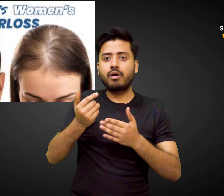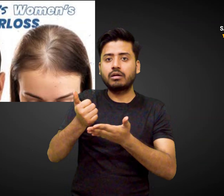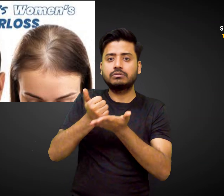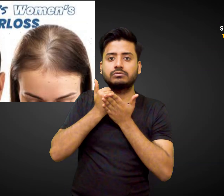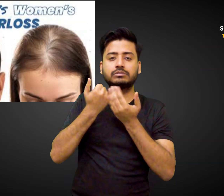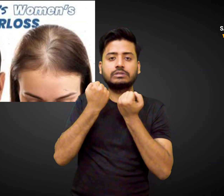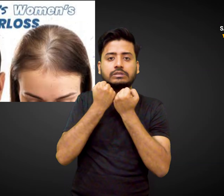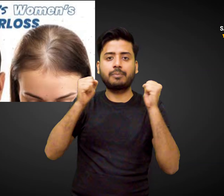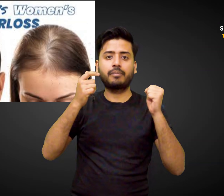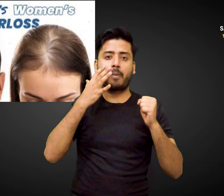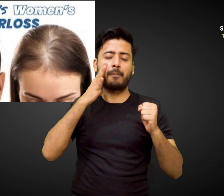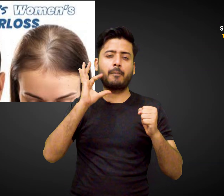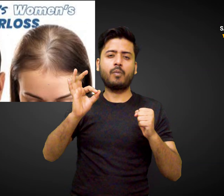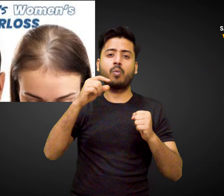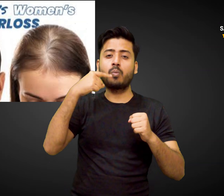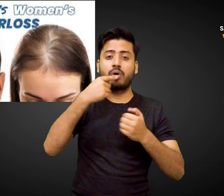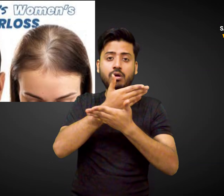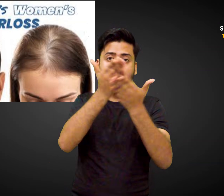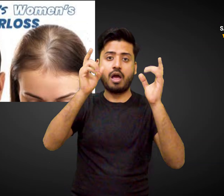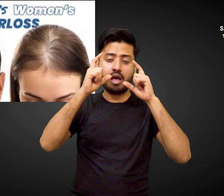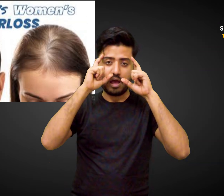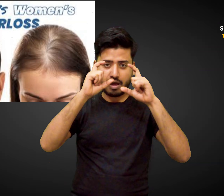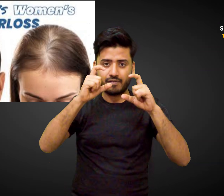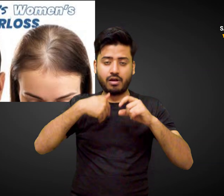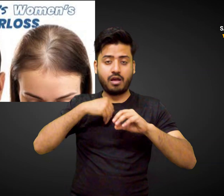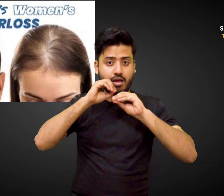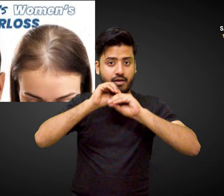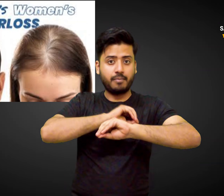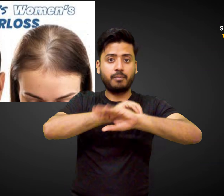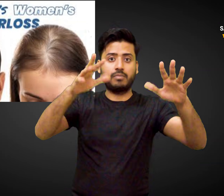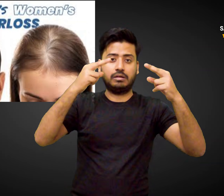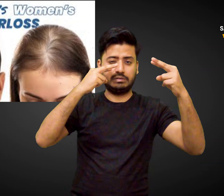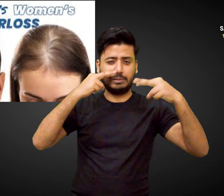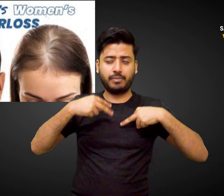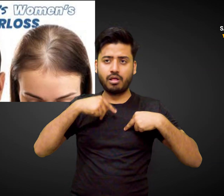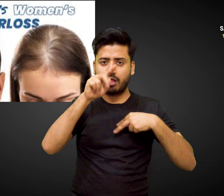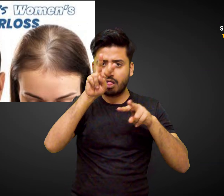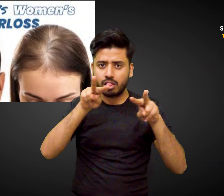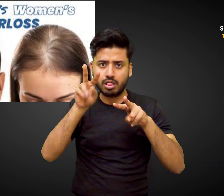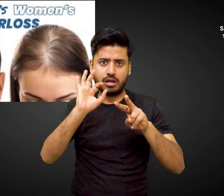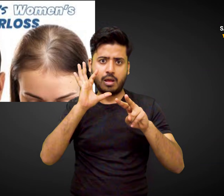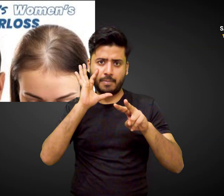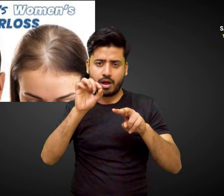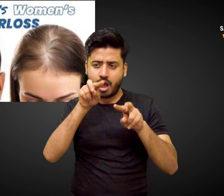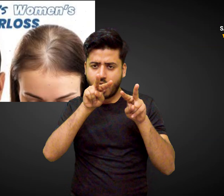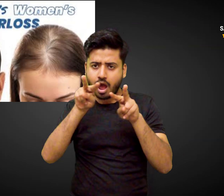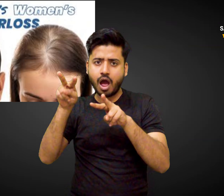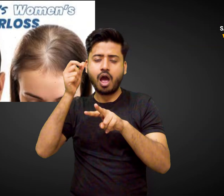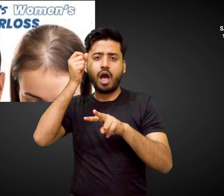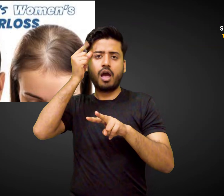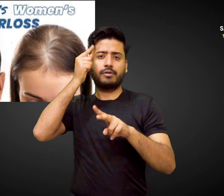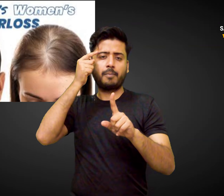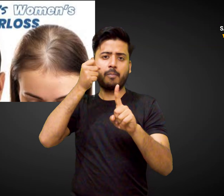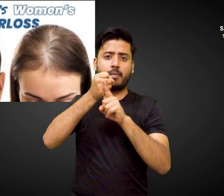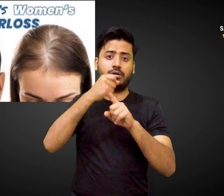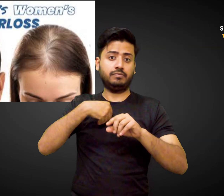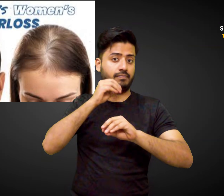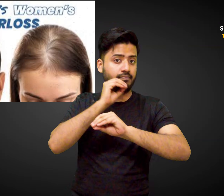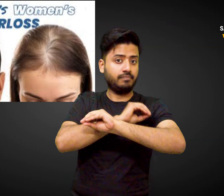painful, acne-like bumps on the scalp. Oxygen deprivation. While hair breathing is a myth, the shaft is dead tissue.